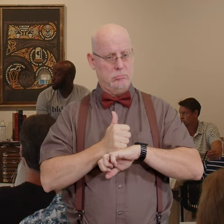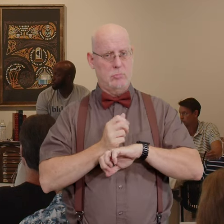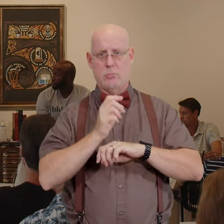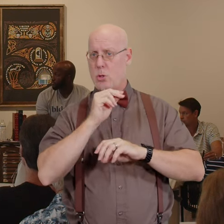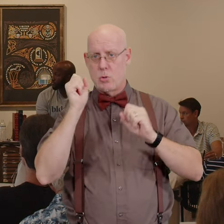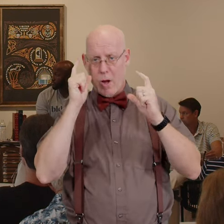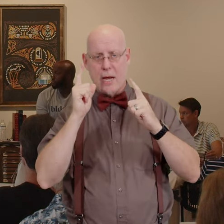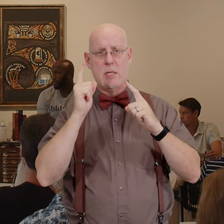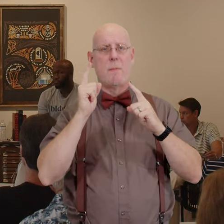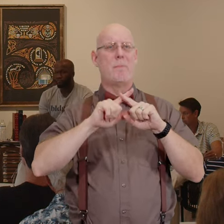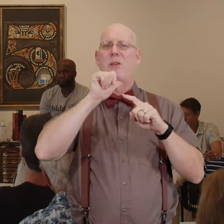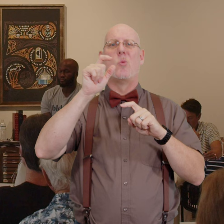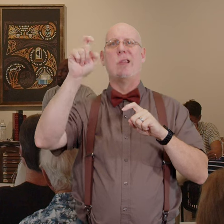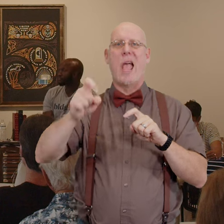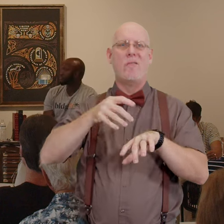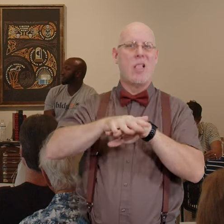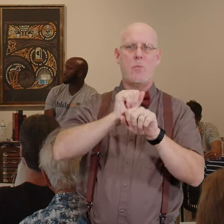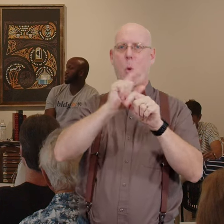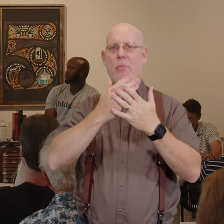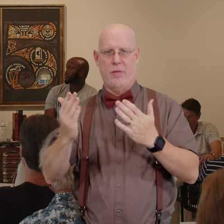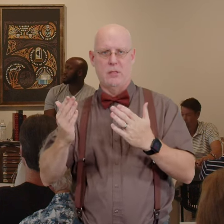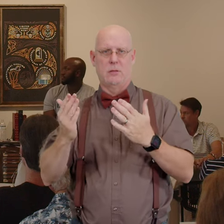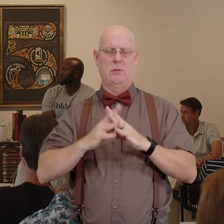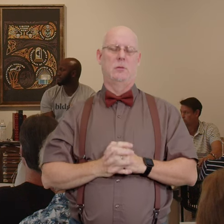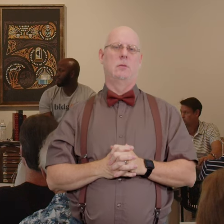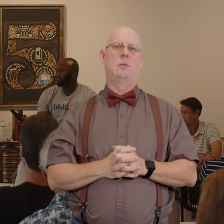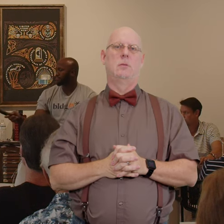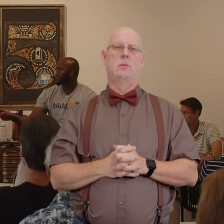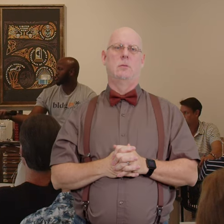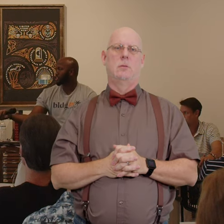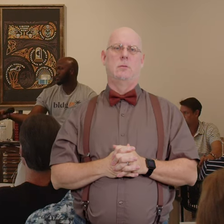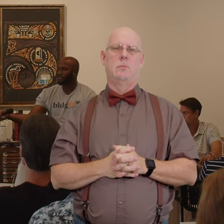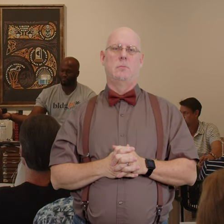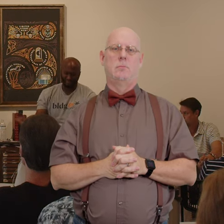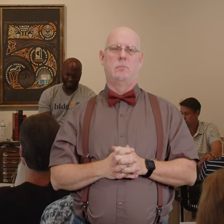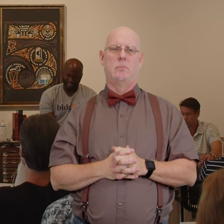stand, so no surprises. But you don't have to line up on all these points to be a member here.